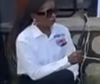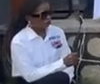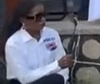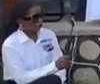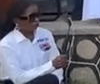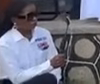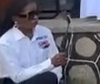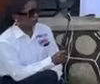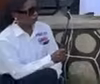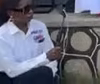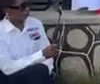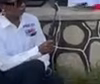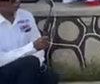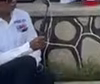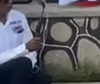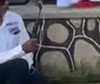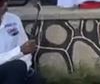Everywhere!